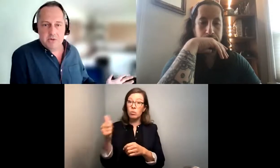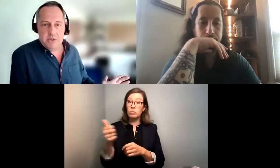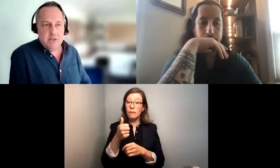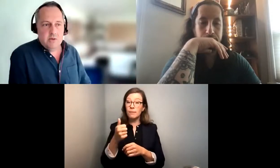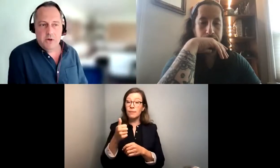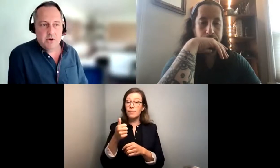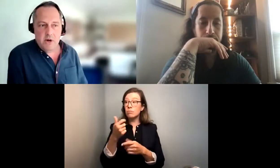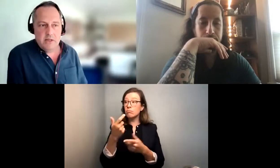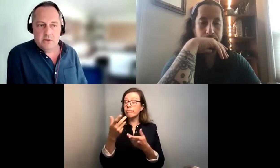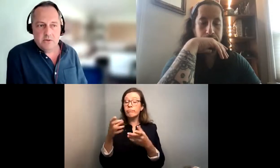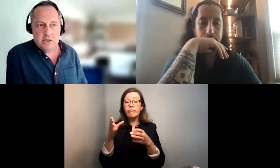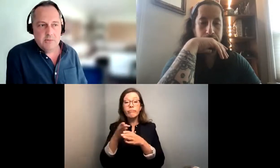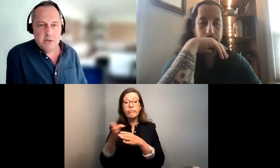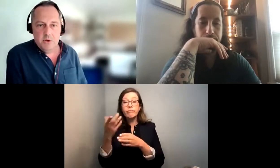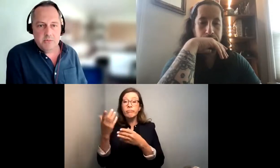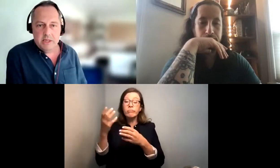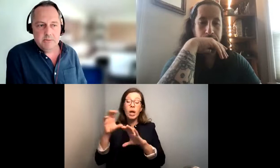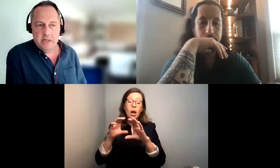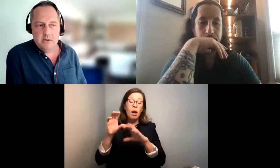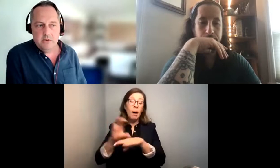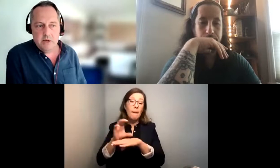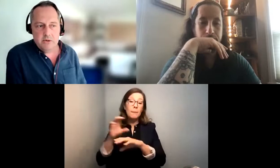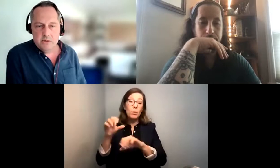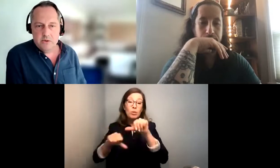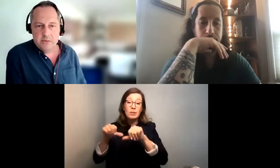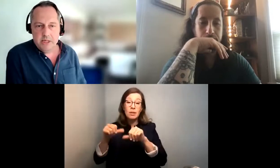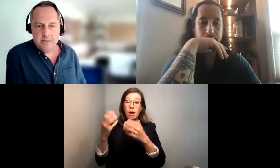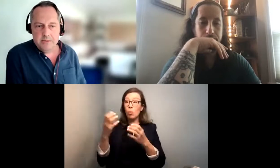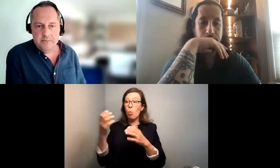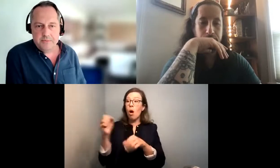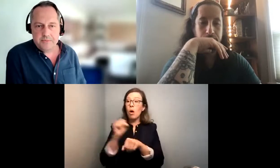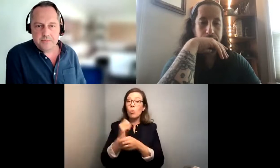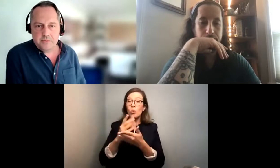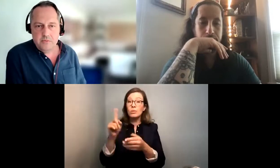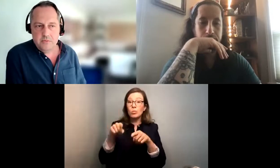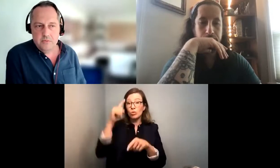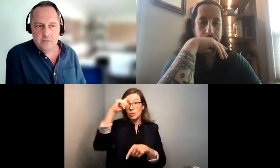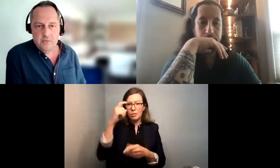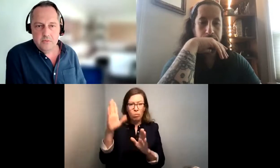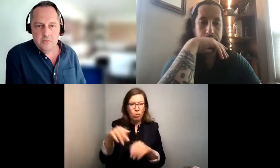doing computer science and want a great sort of like summer work placement, then all they've got to do is drop me an email.